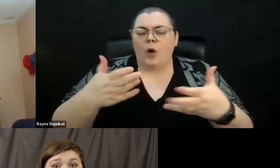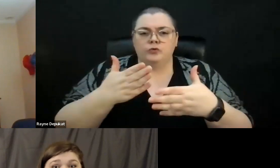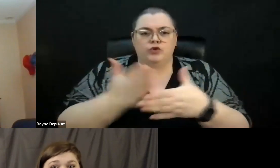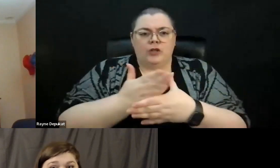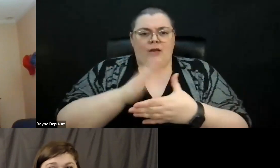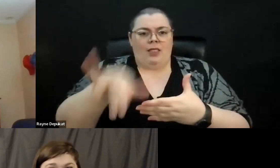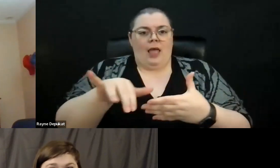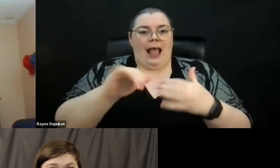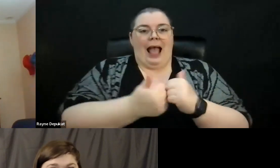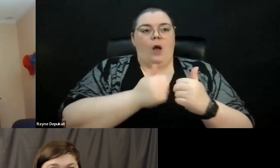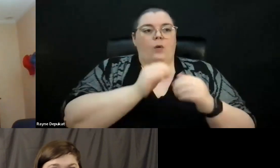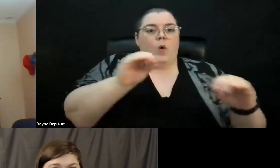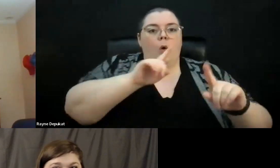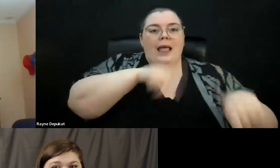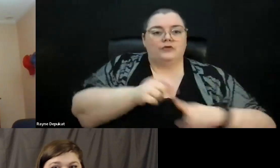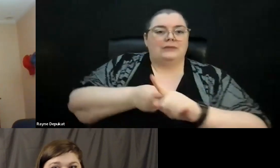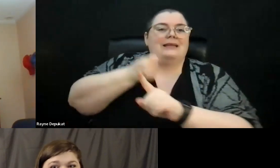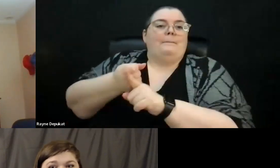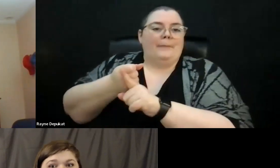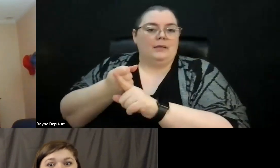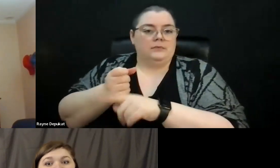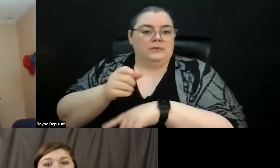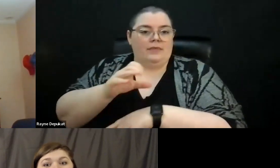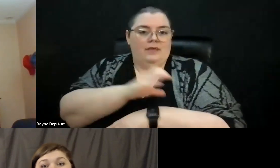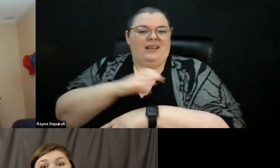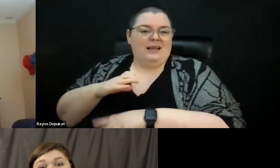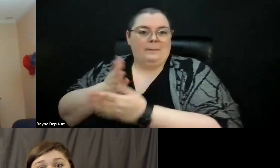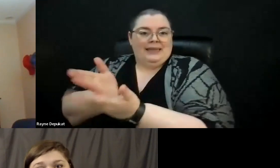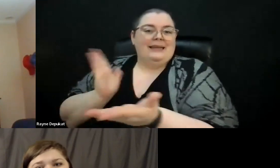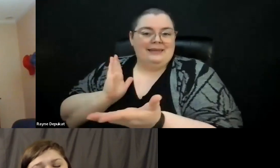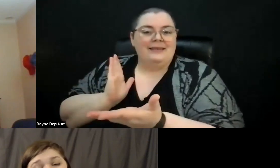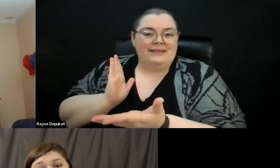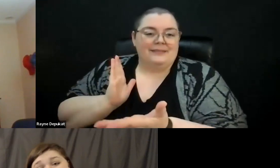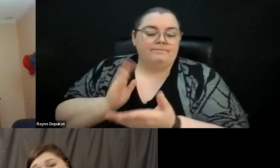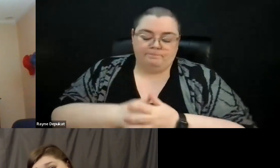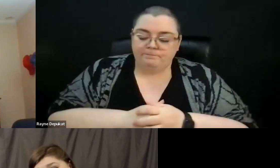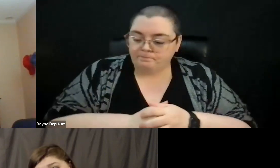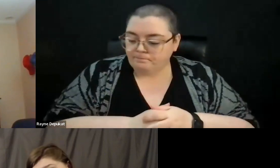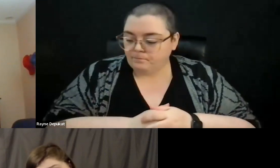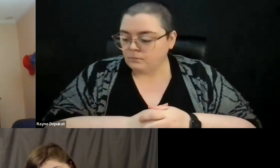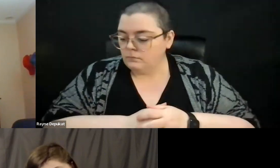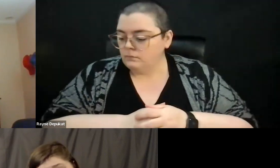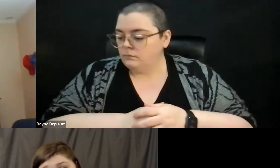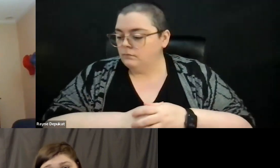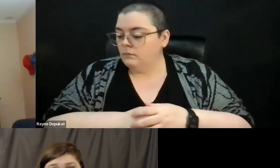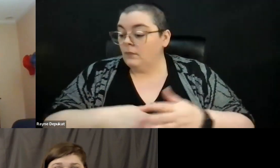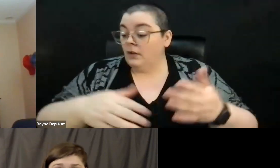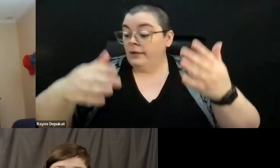so they're, I wanted to share that we haven't had an answer and how that has impacted the committee.